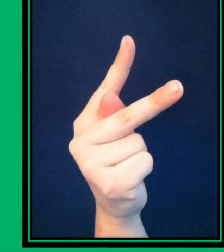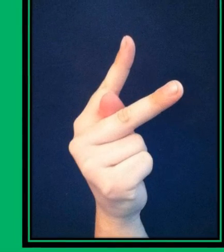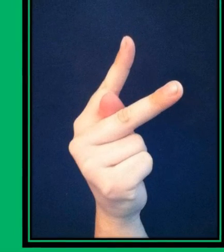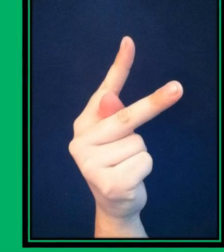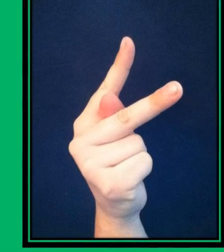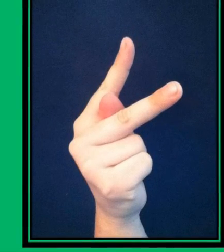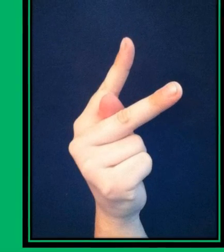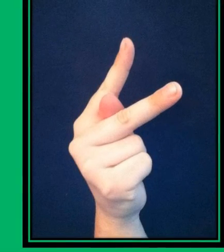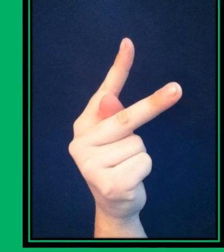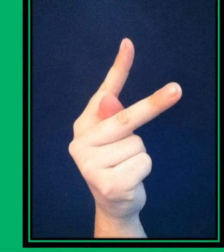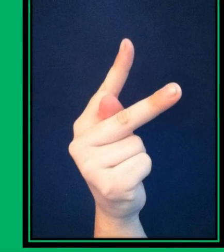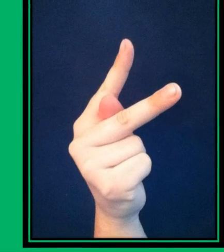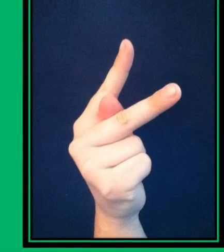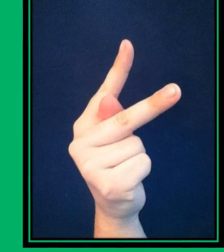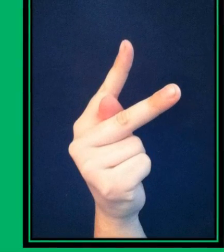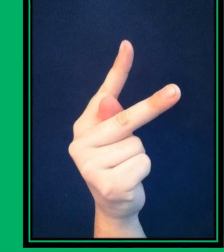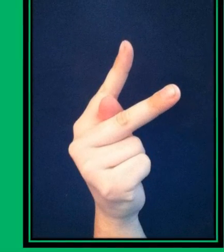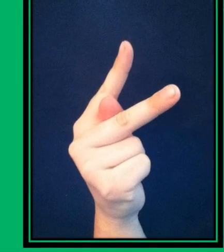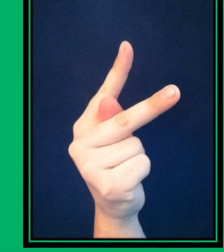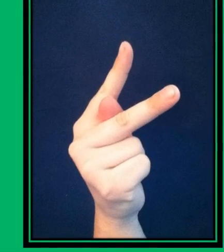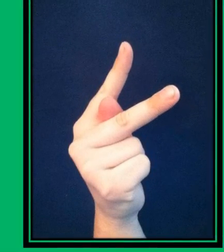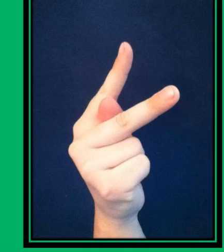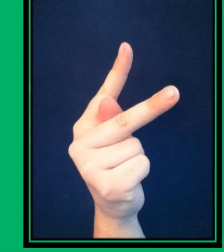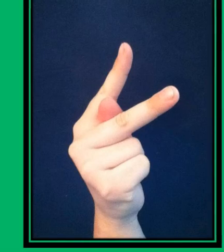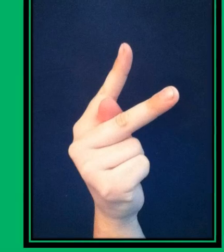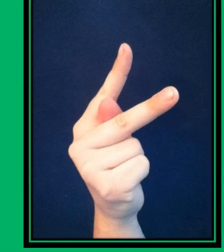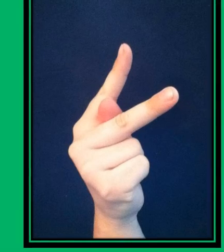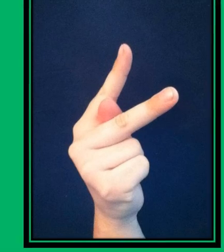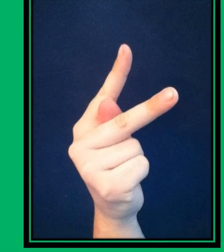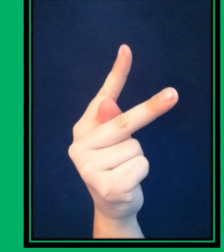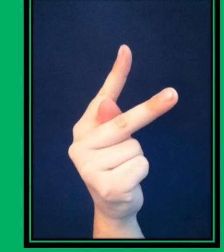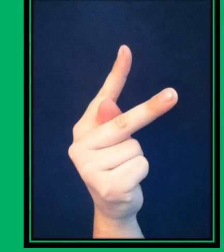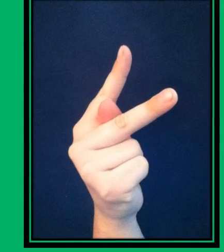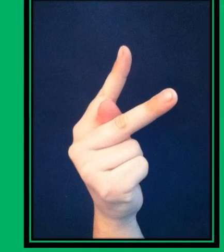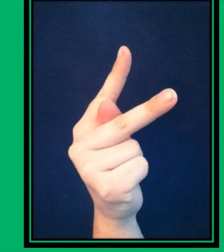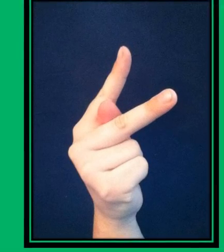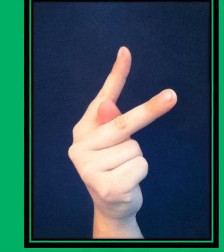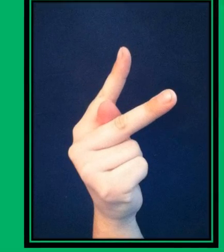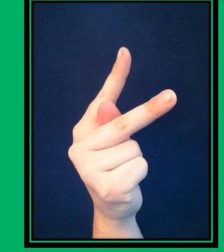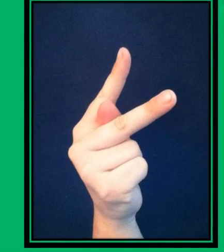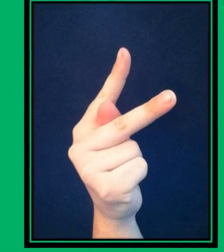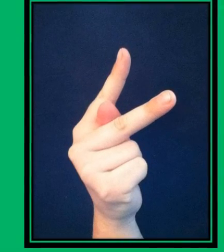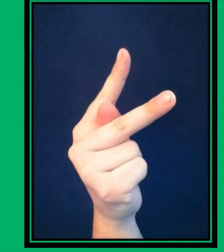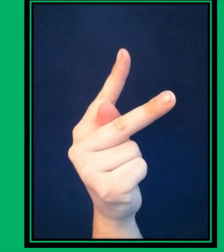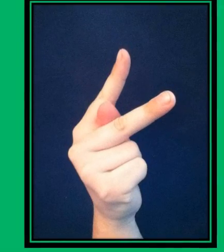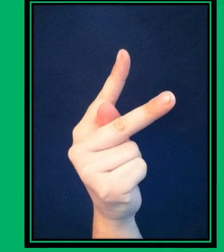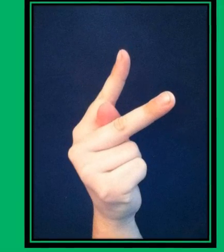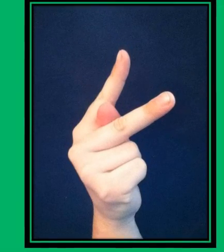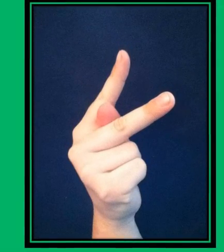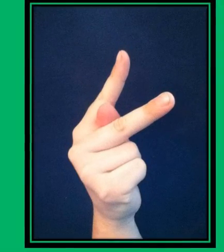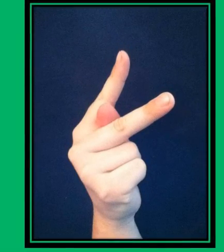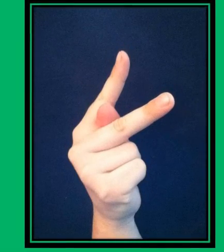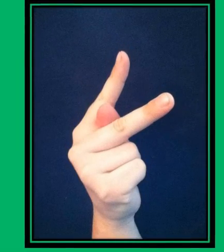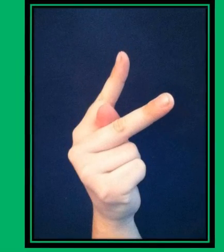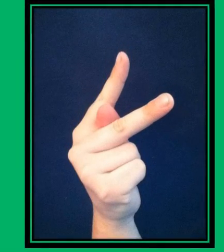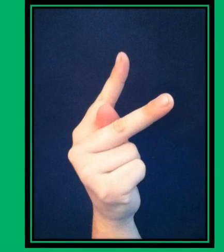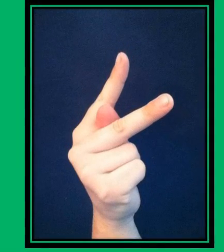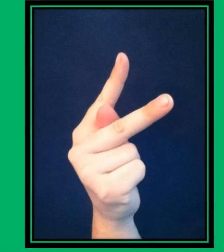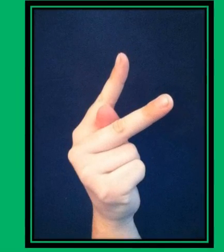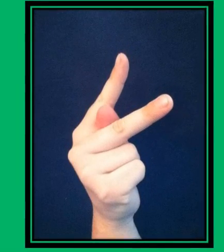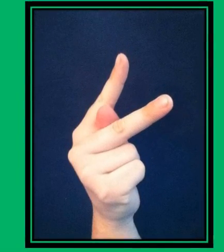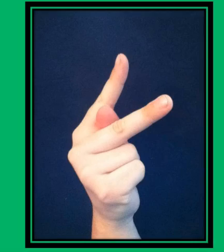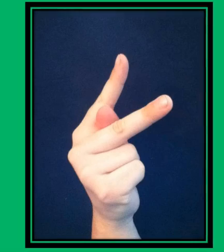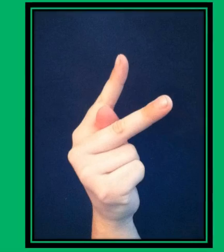diagonal motion so that it is in between your index and middle finger. It is important to note that